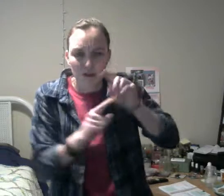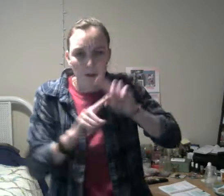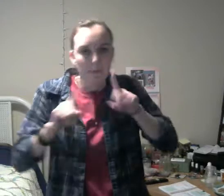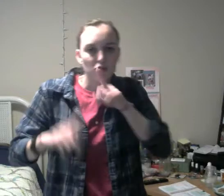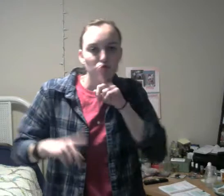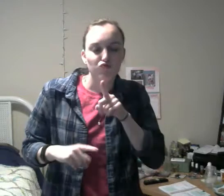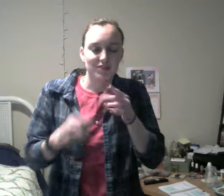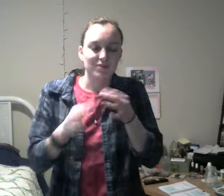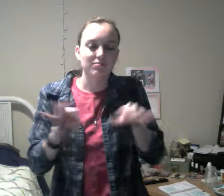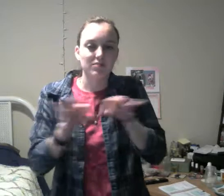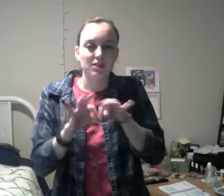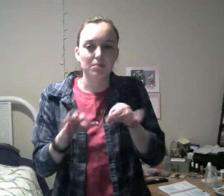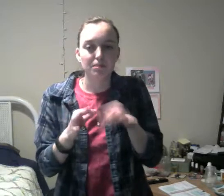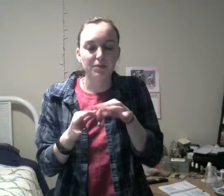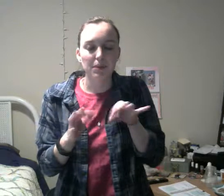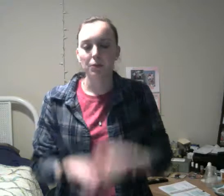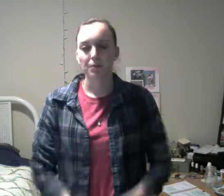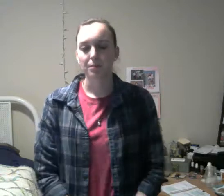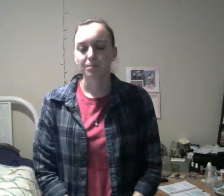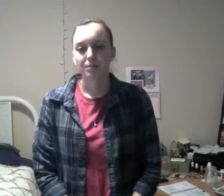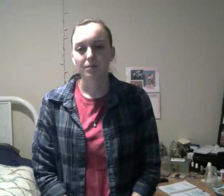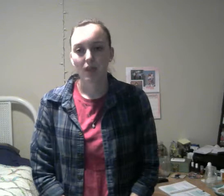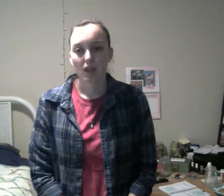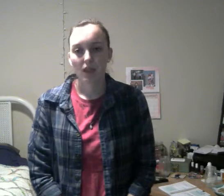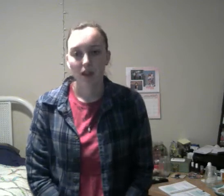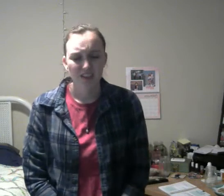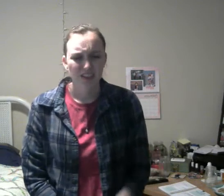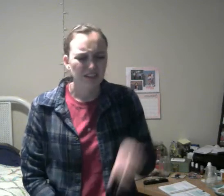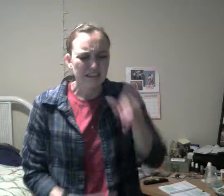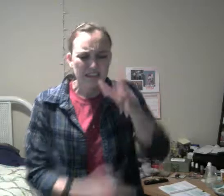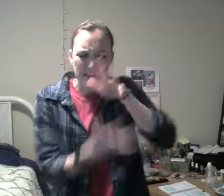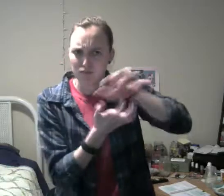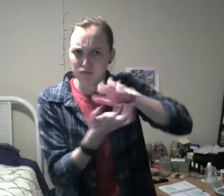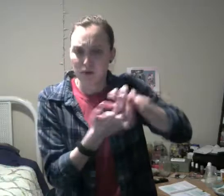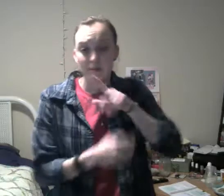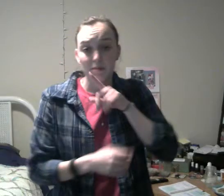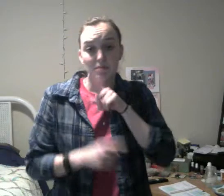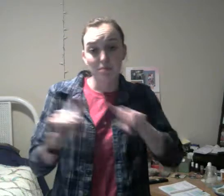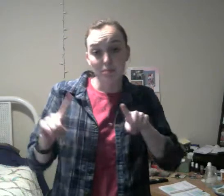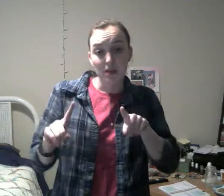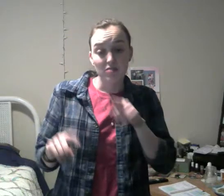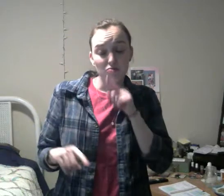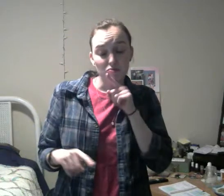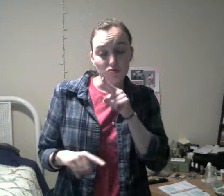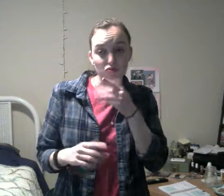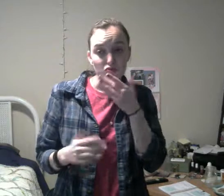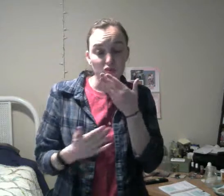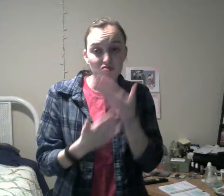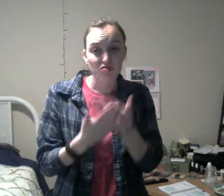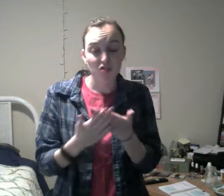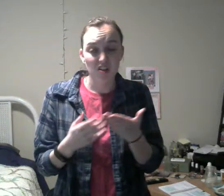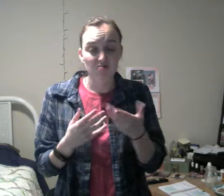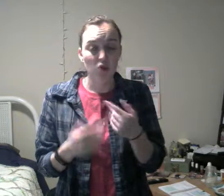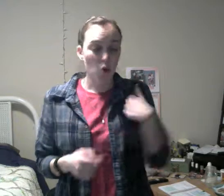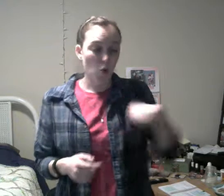before we can actually add that DNA. So it seems like a mess, but it's incredibly efficient. We're really good at copying our DNA. And so each cell